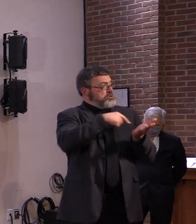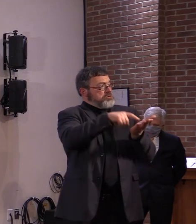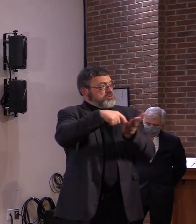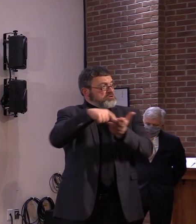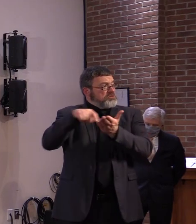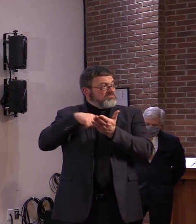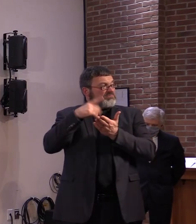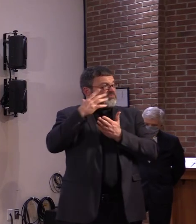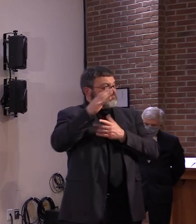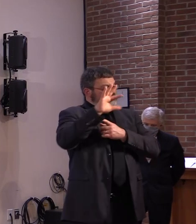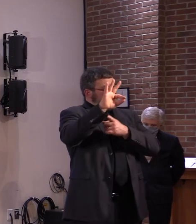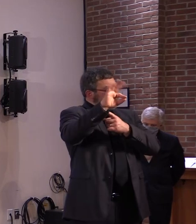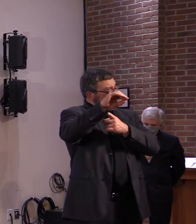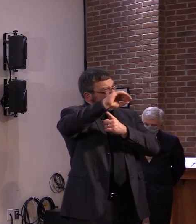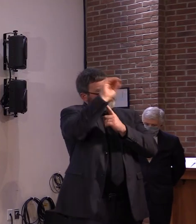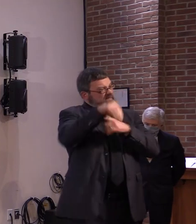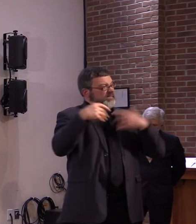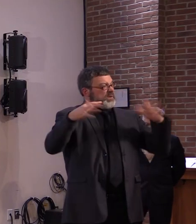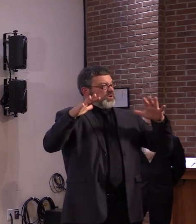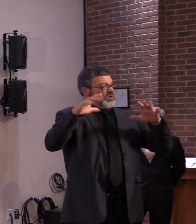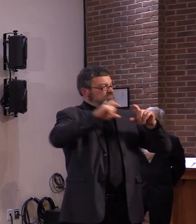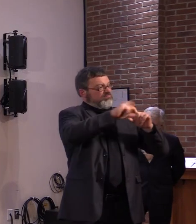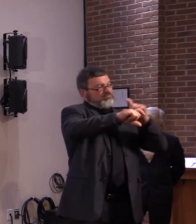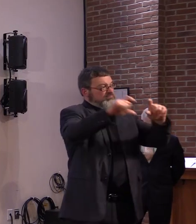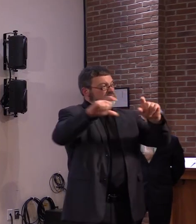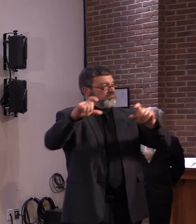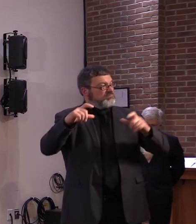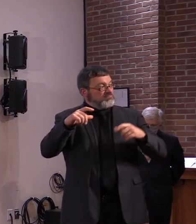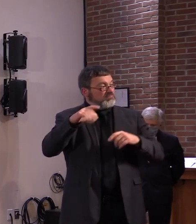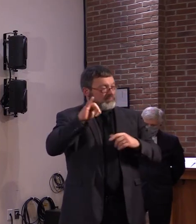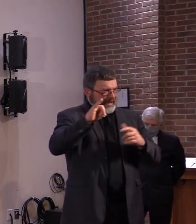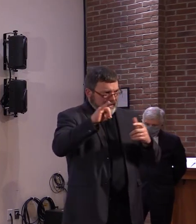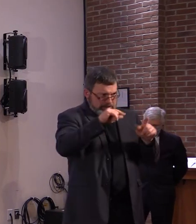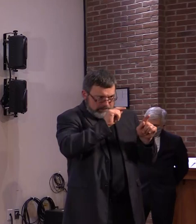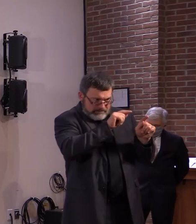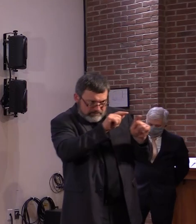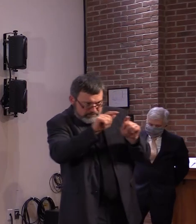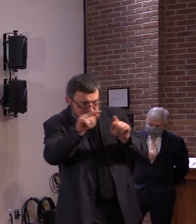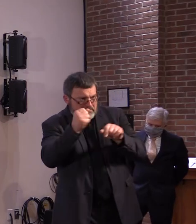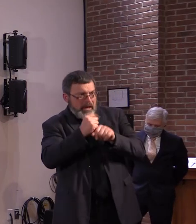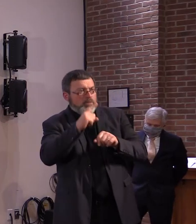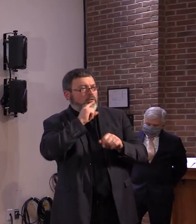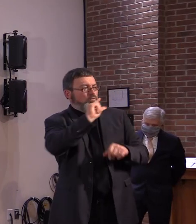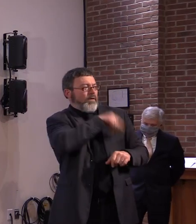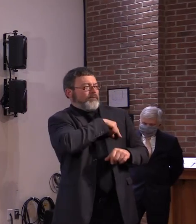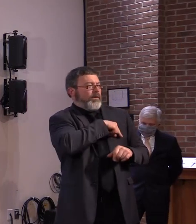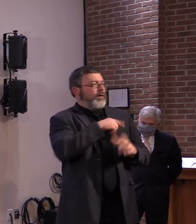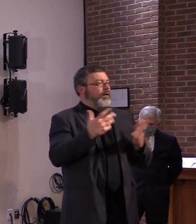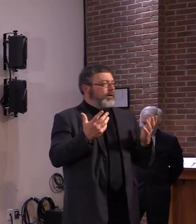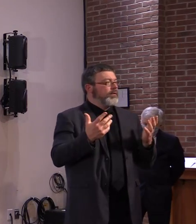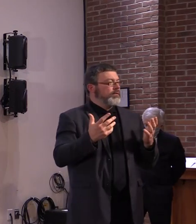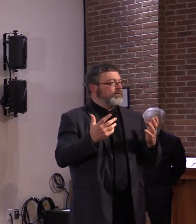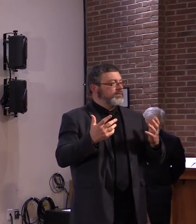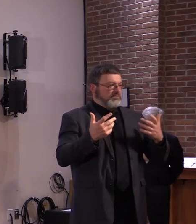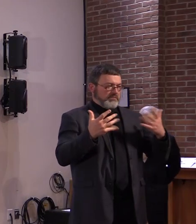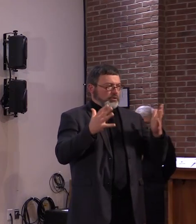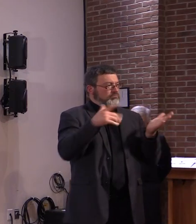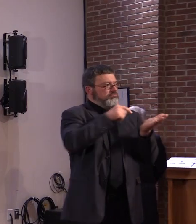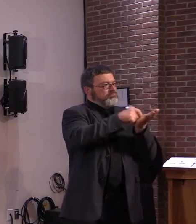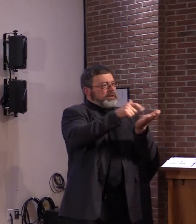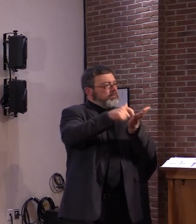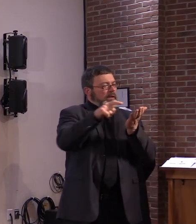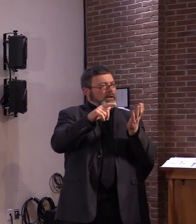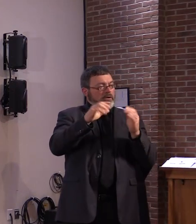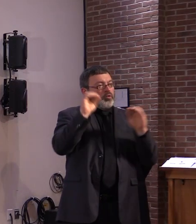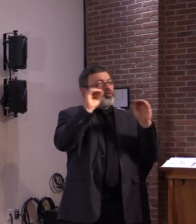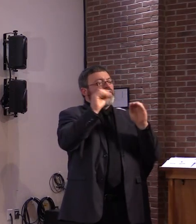90% of everybody who was counted and expected to be paid has been paid. There's no backlog So it